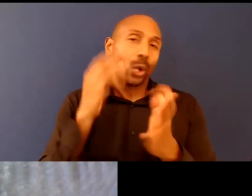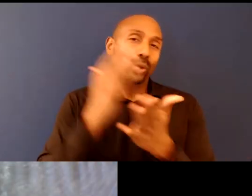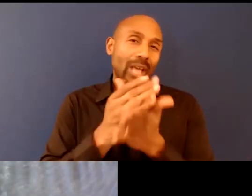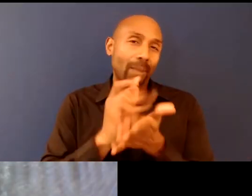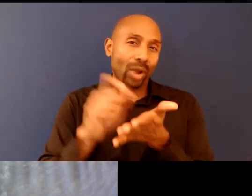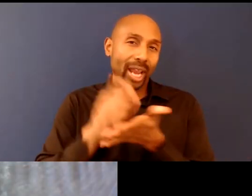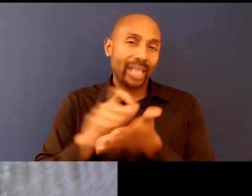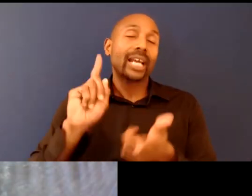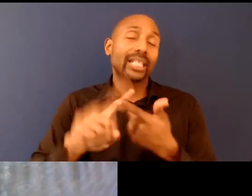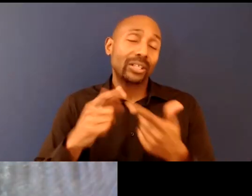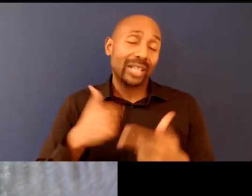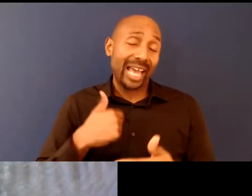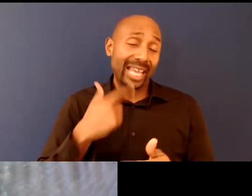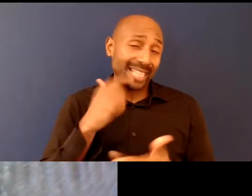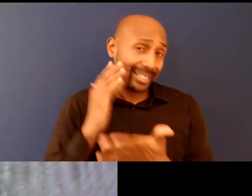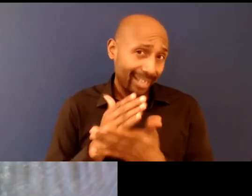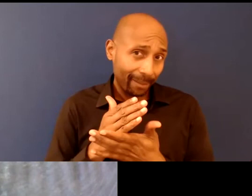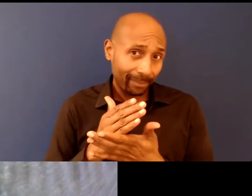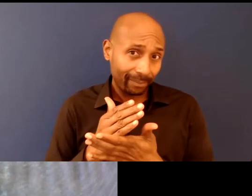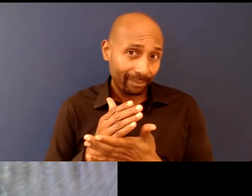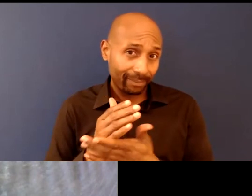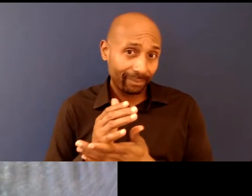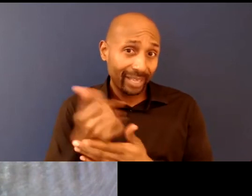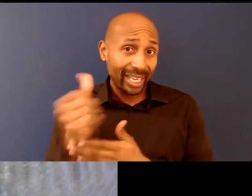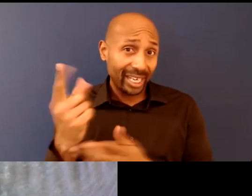And you can hit me up in the chat if you have any questions.